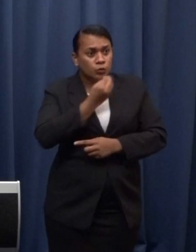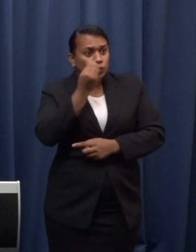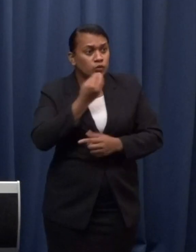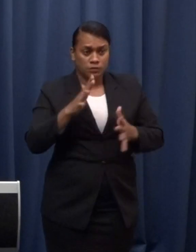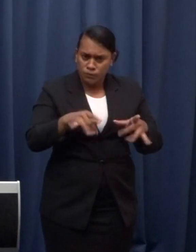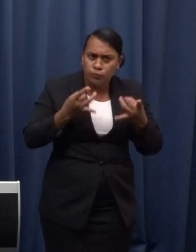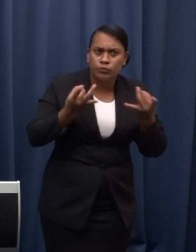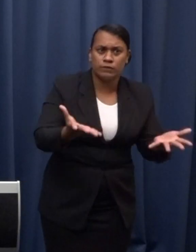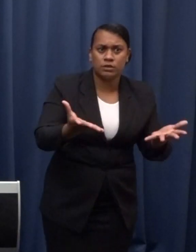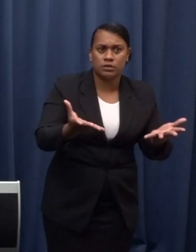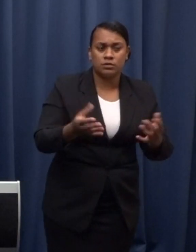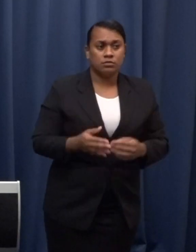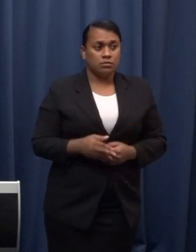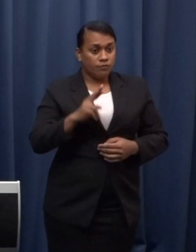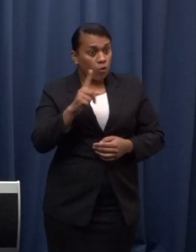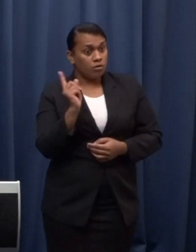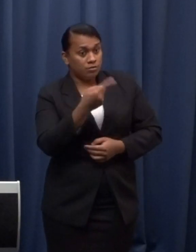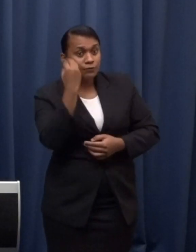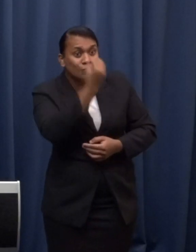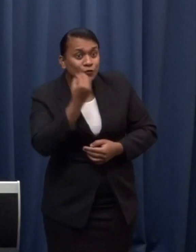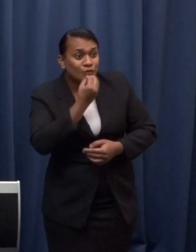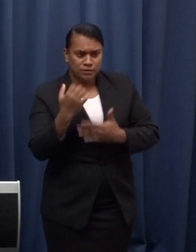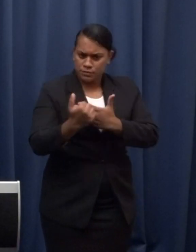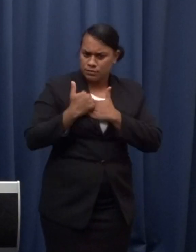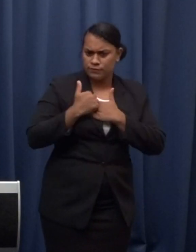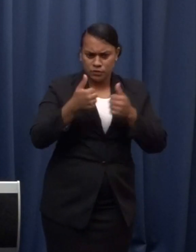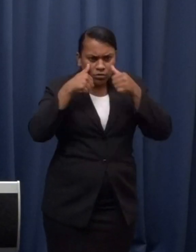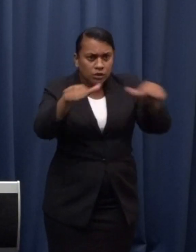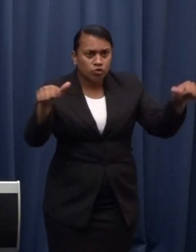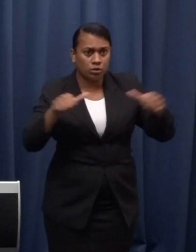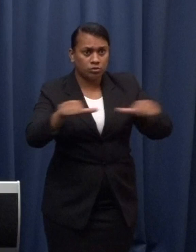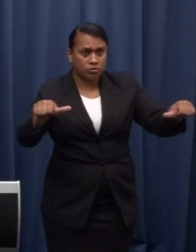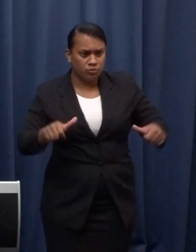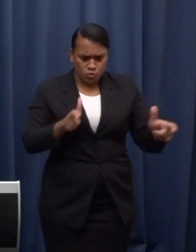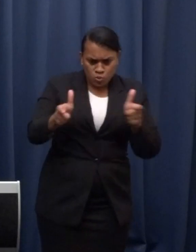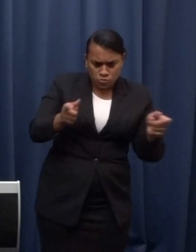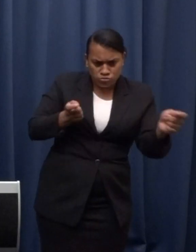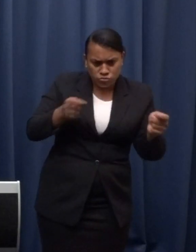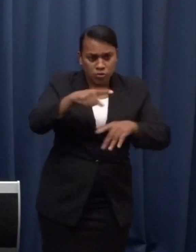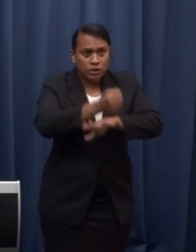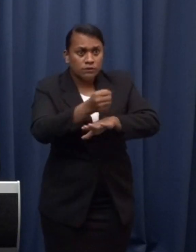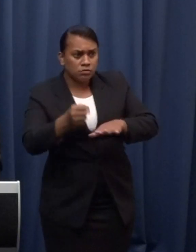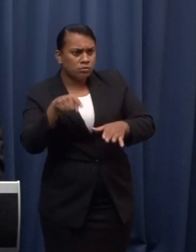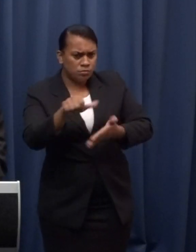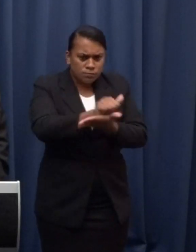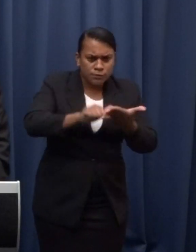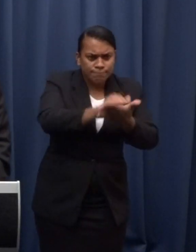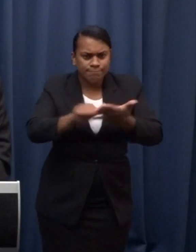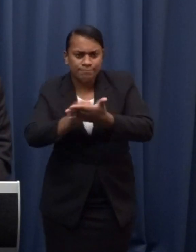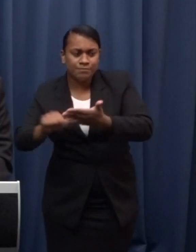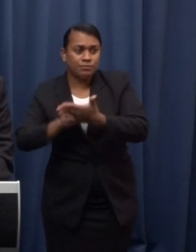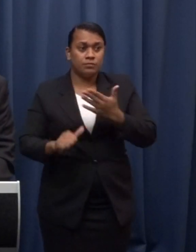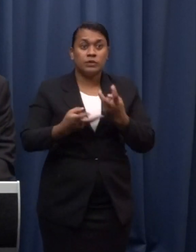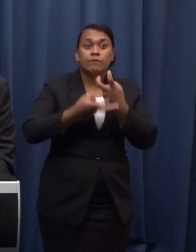order to maintain food security, the Agriculture Marketing Authority, AMA, will be buying fruits, vegetables,